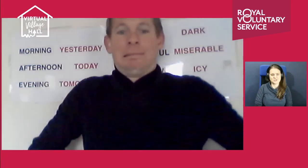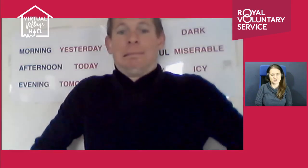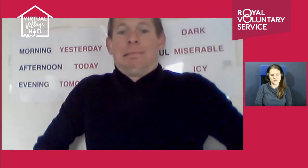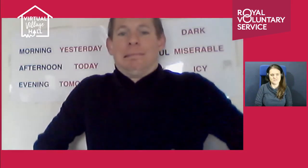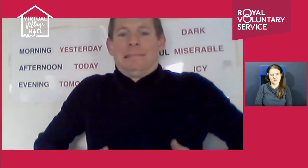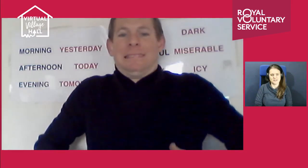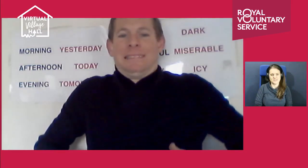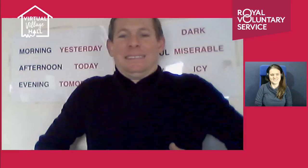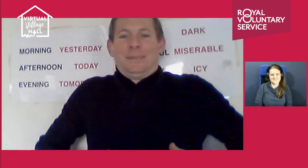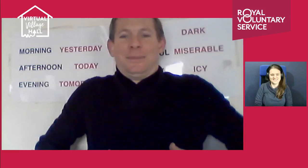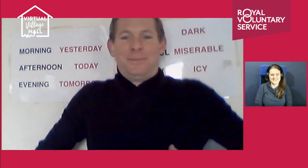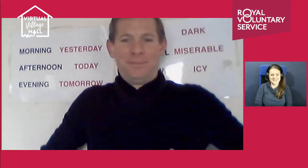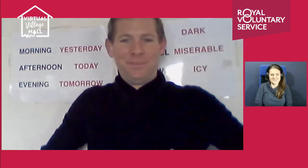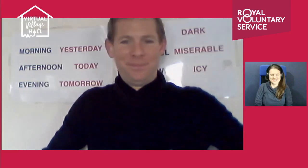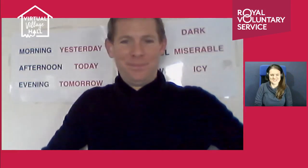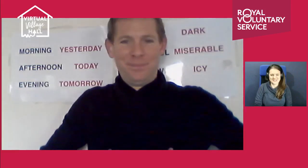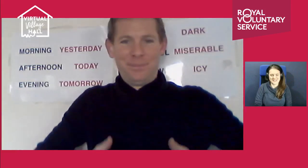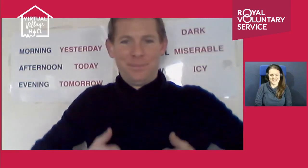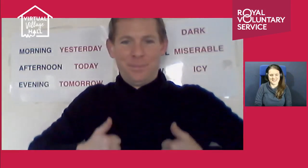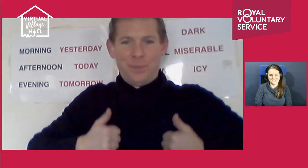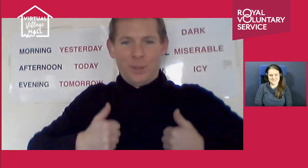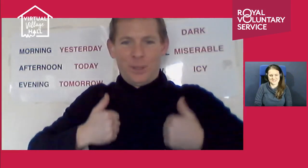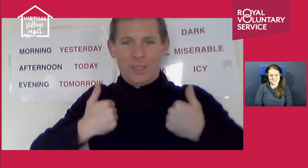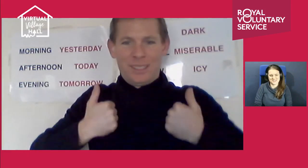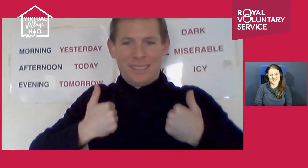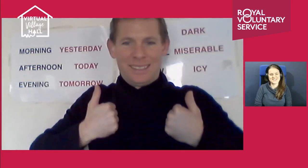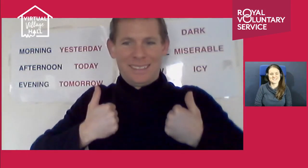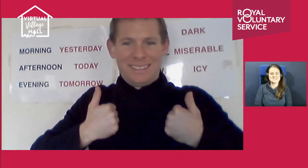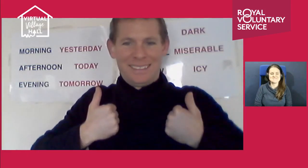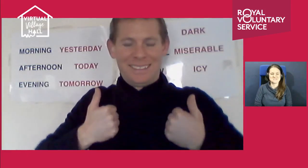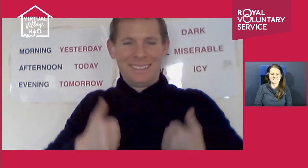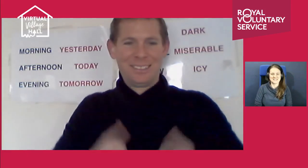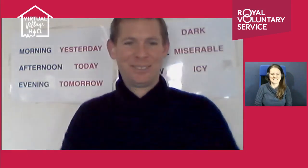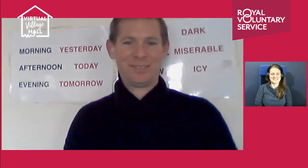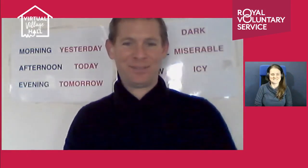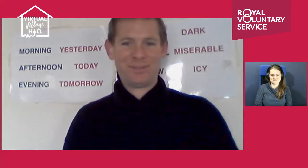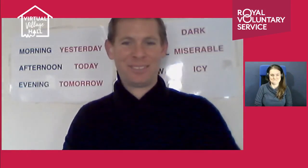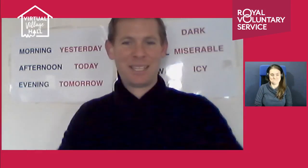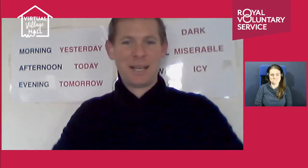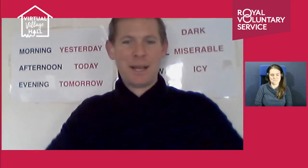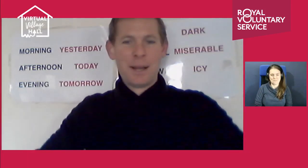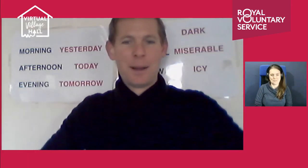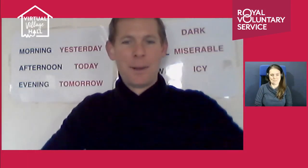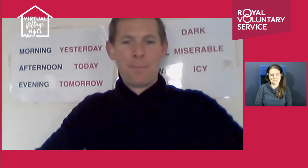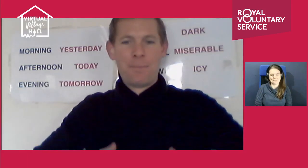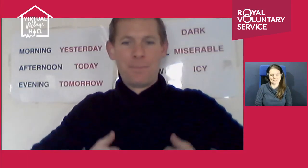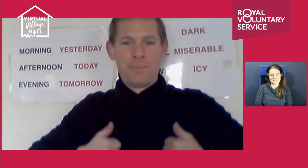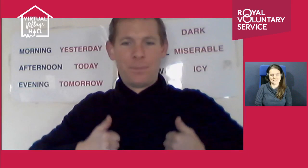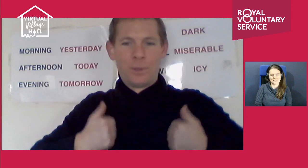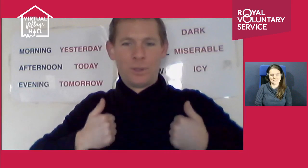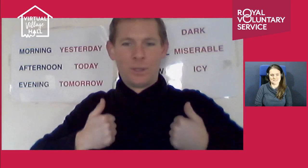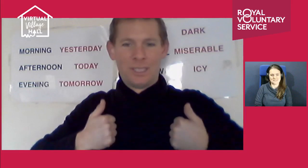Just from your tummy, really. I'm not sure I can get high enough to show you. Morning.